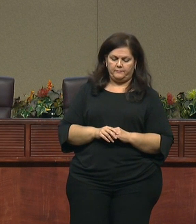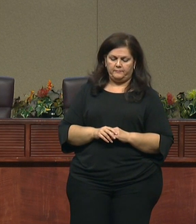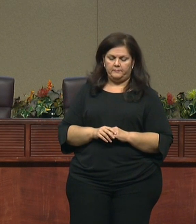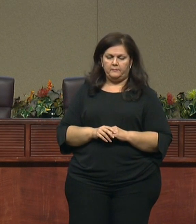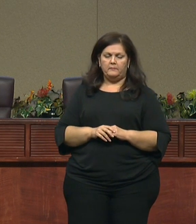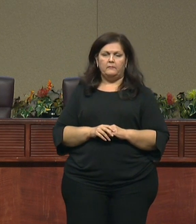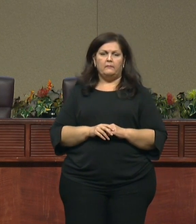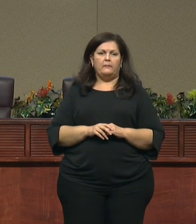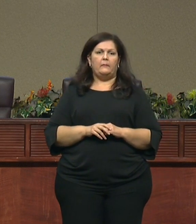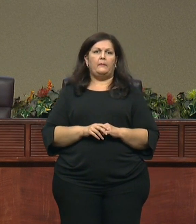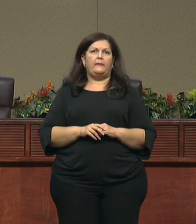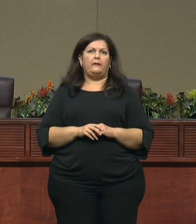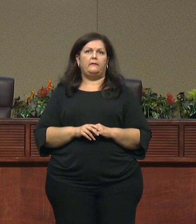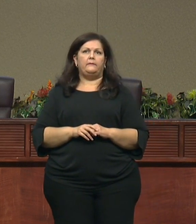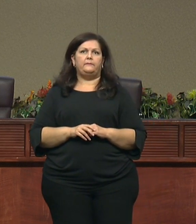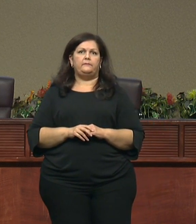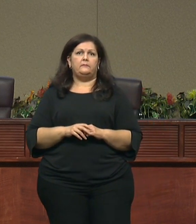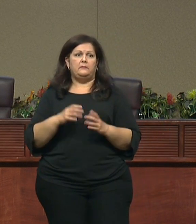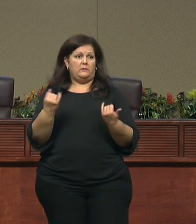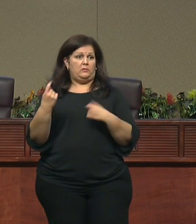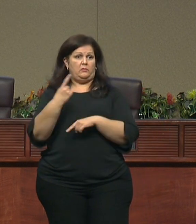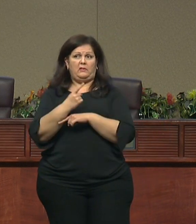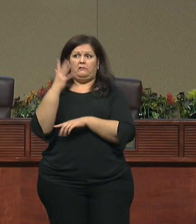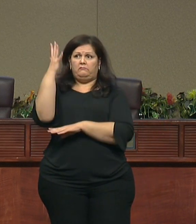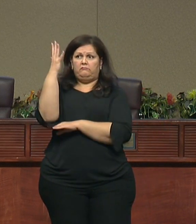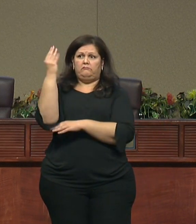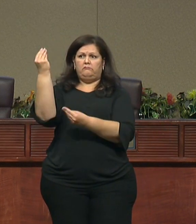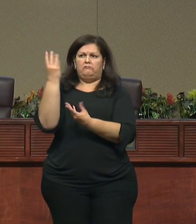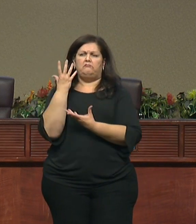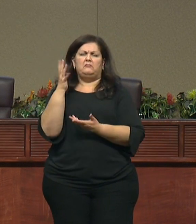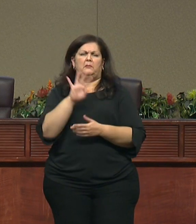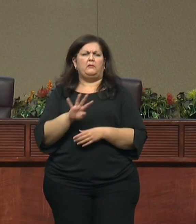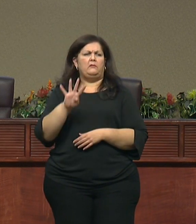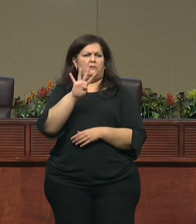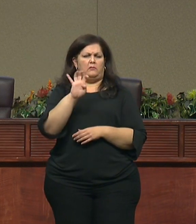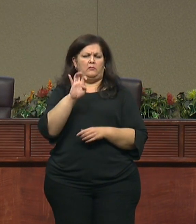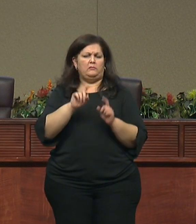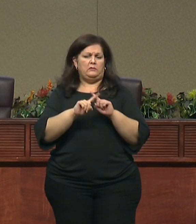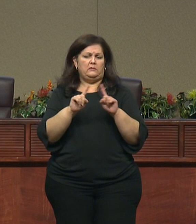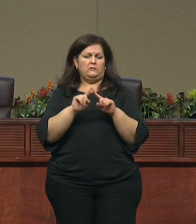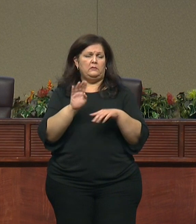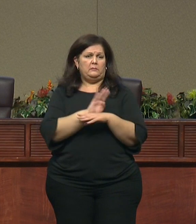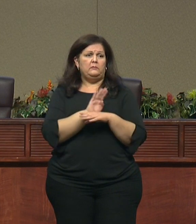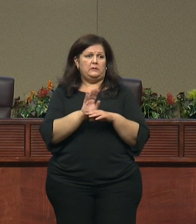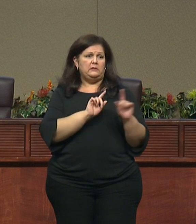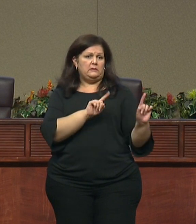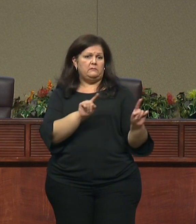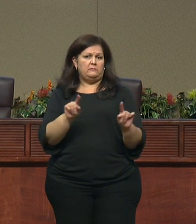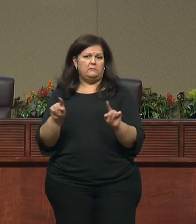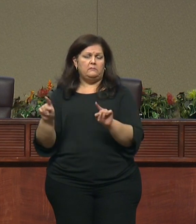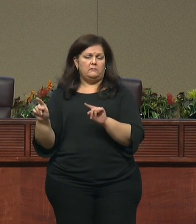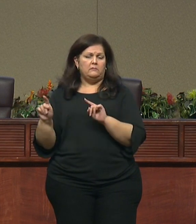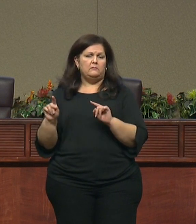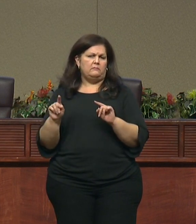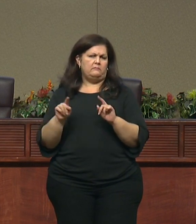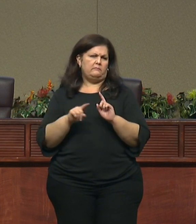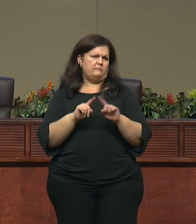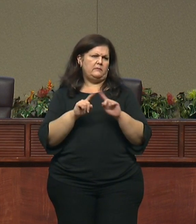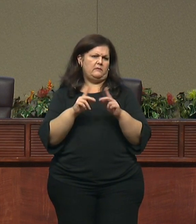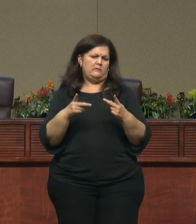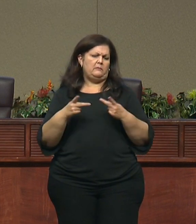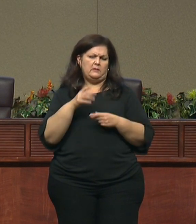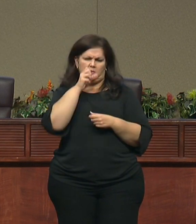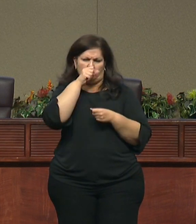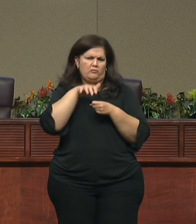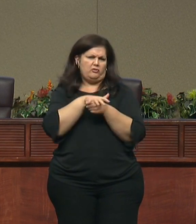By midday, we have visited approximately 400 different businesses, and they were located throughout the